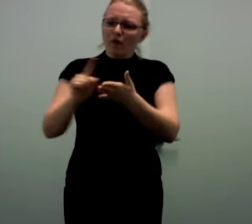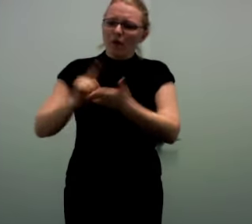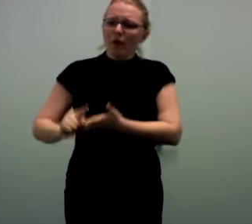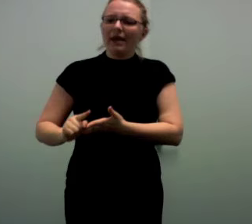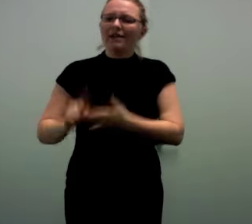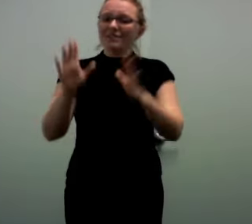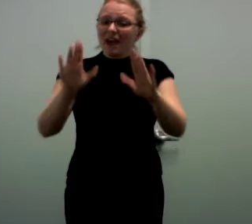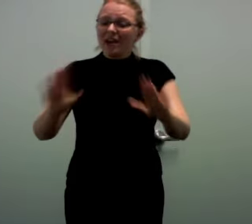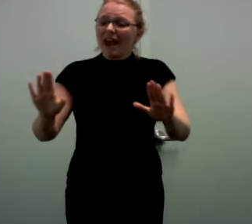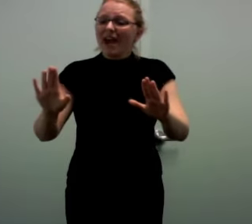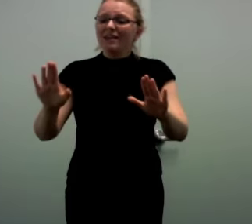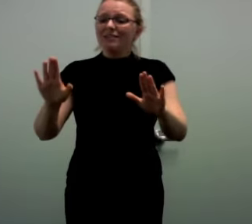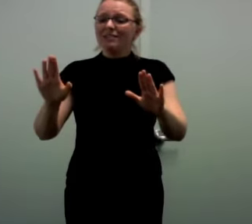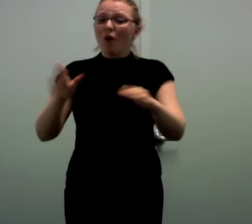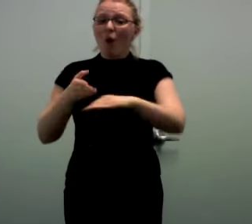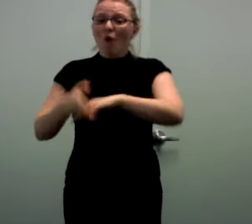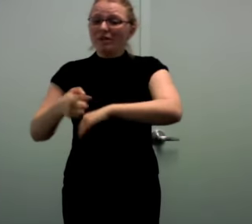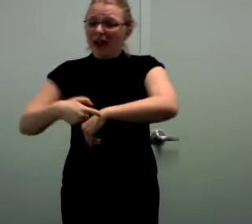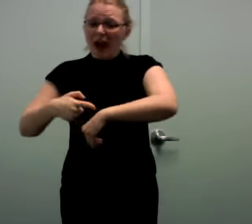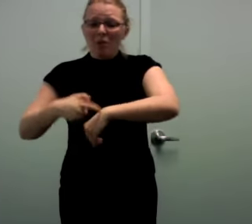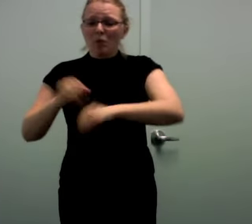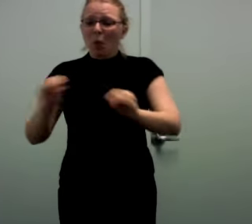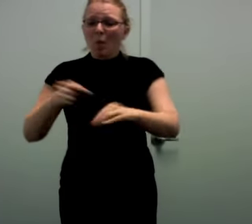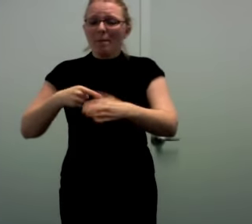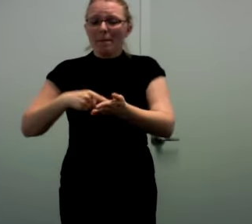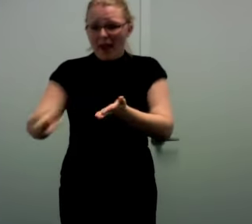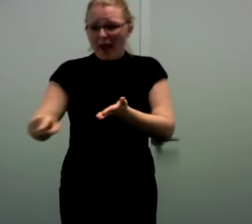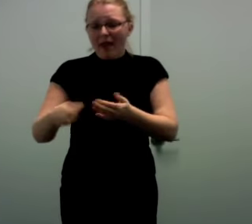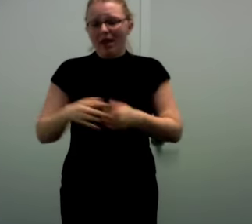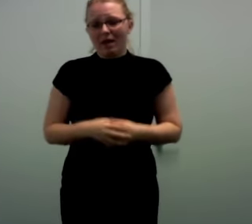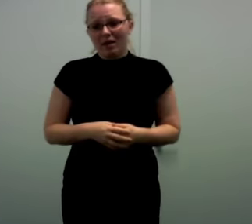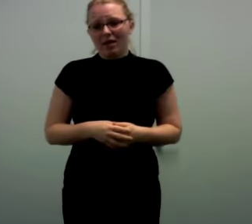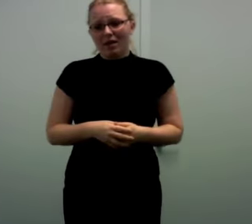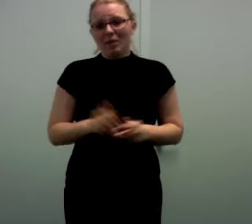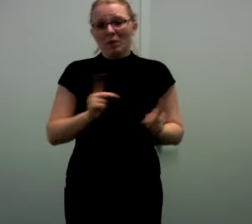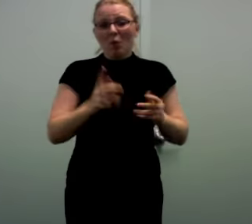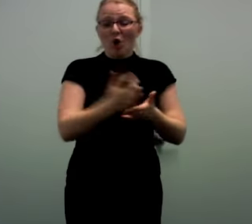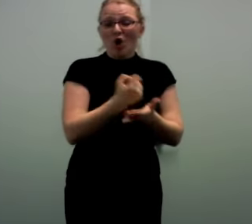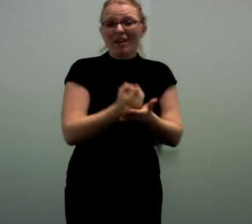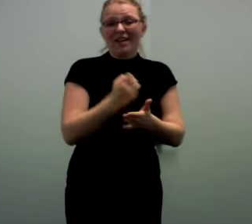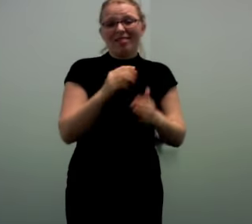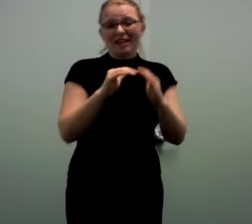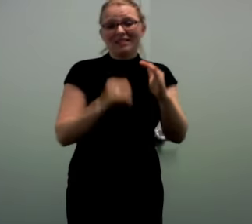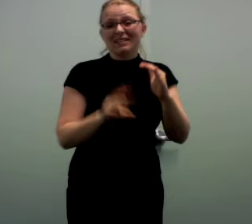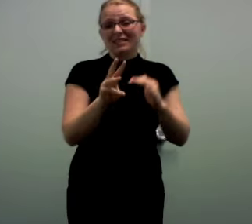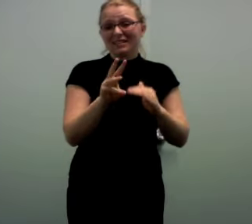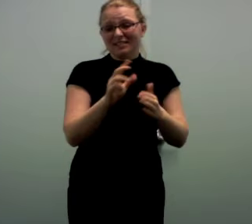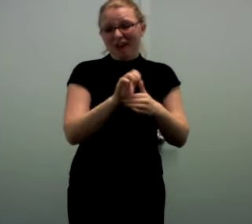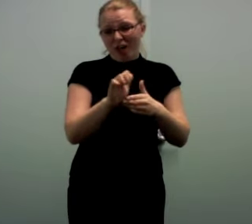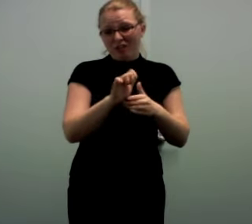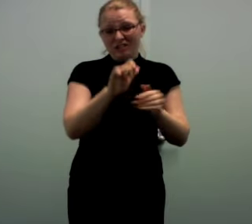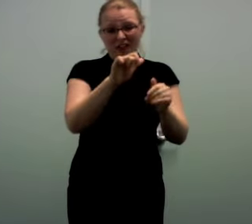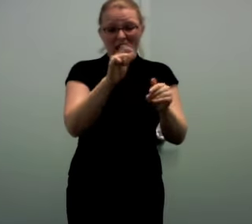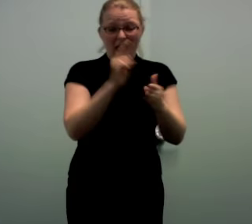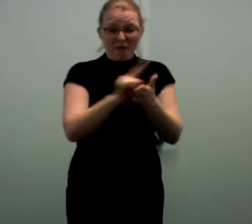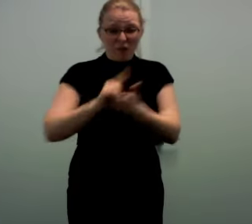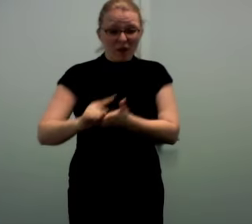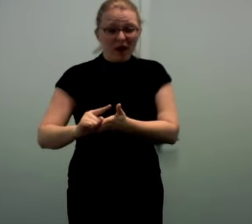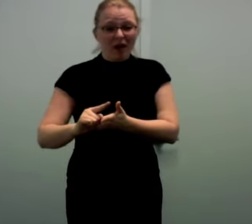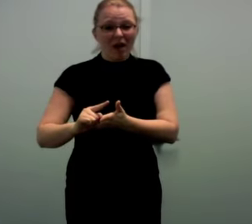Wages in the garment district were as low as $6 a week. Employers were so cruel at times, not all